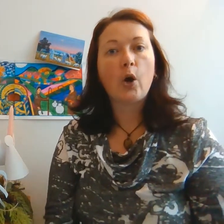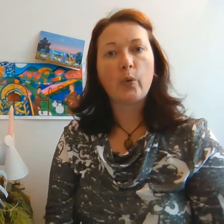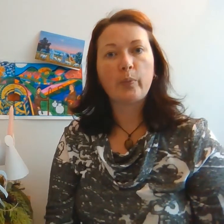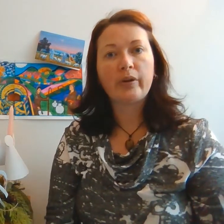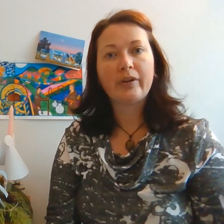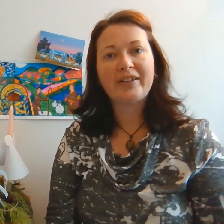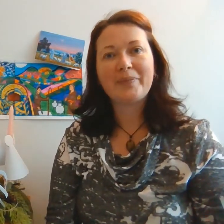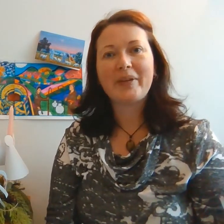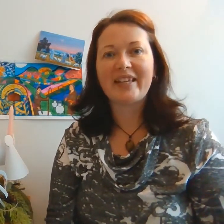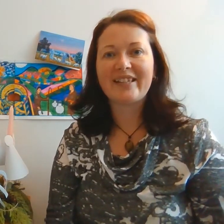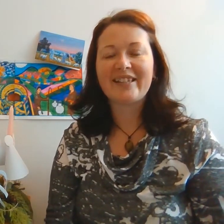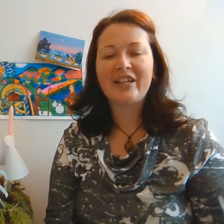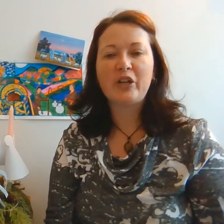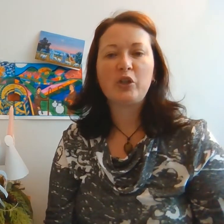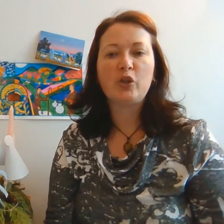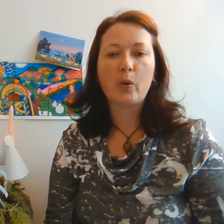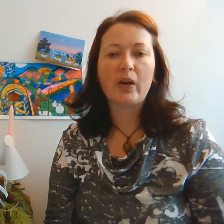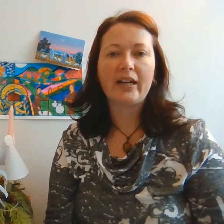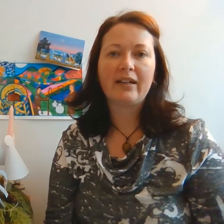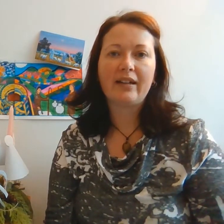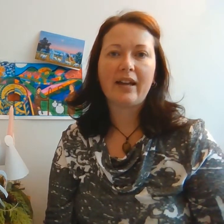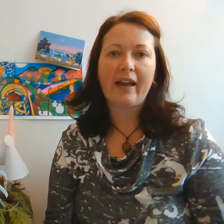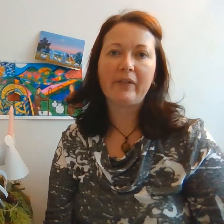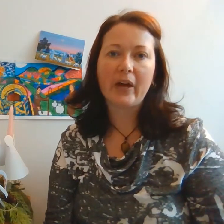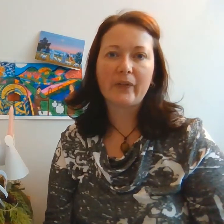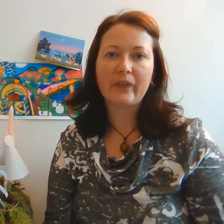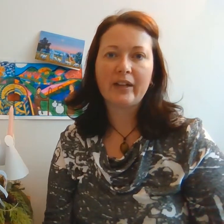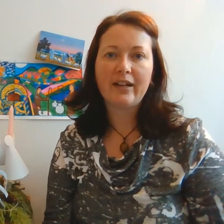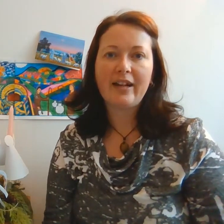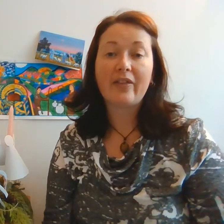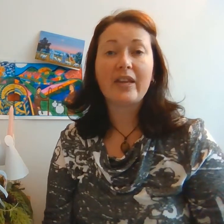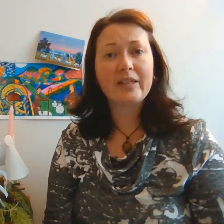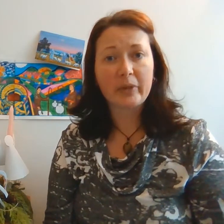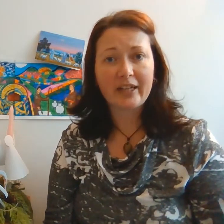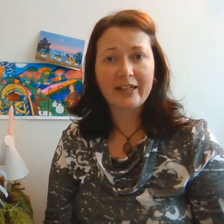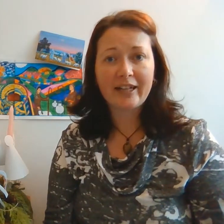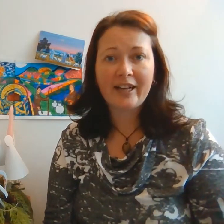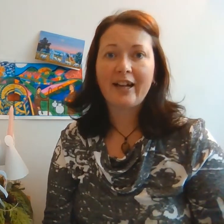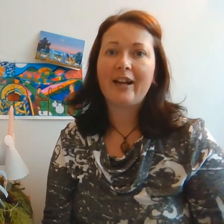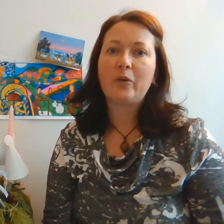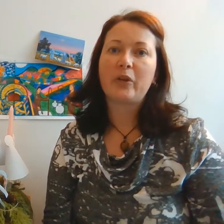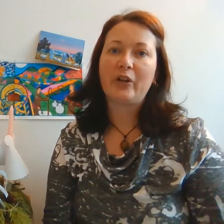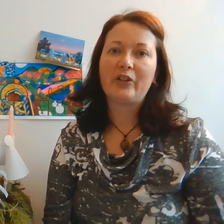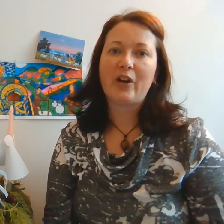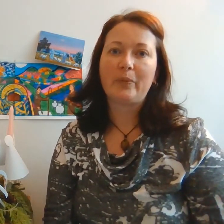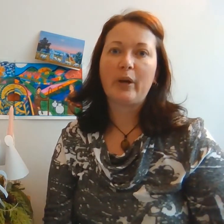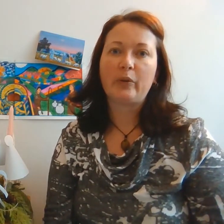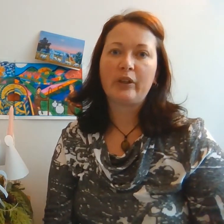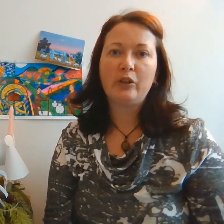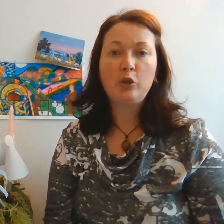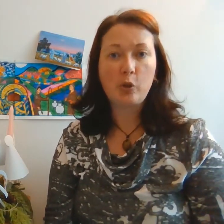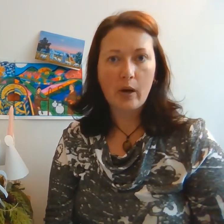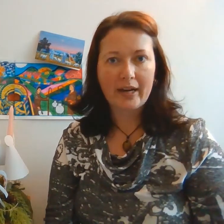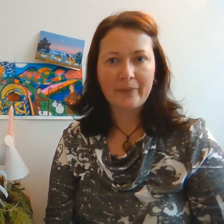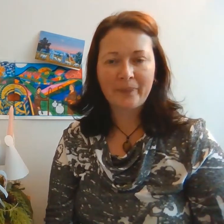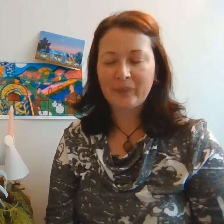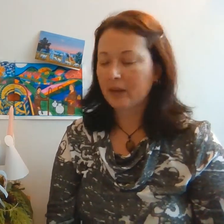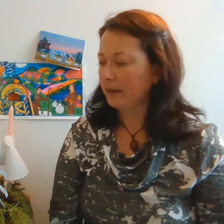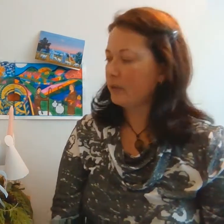hope, peace, joy, and love. This week, we're going to talk about joy. And you